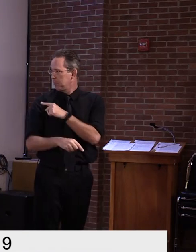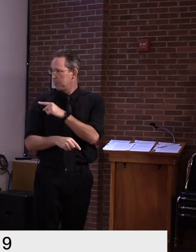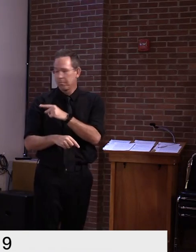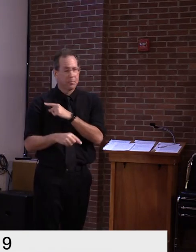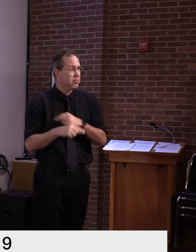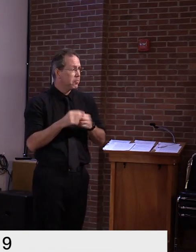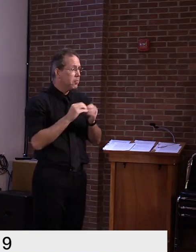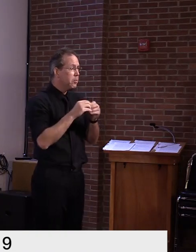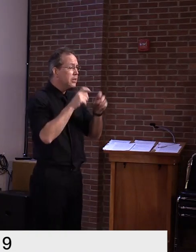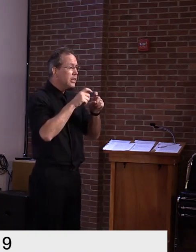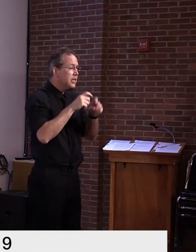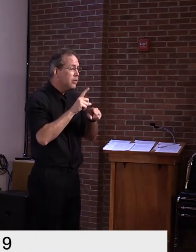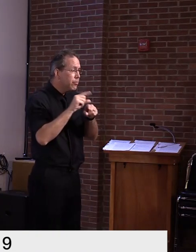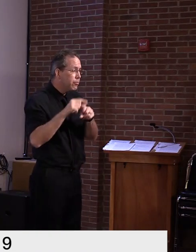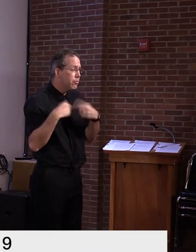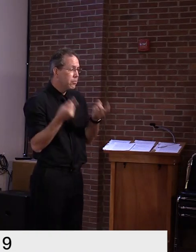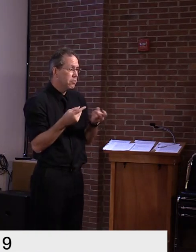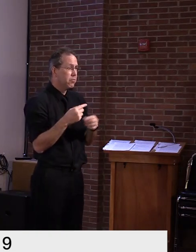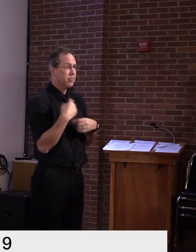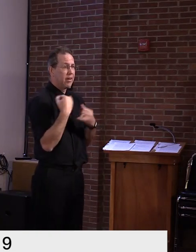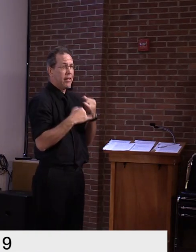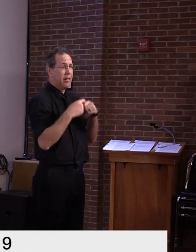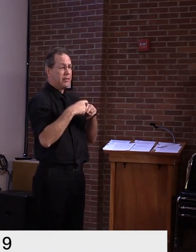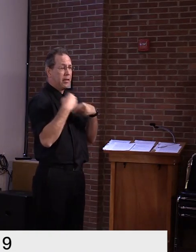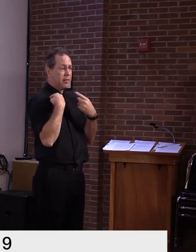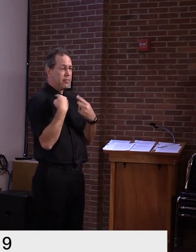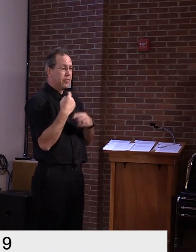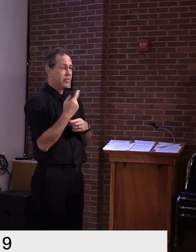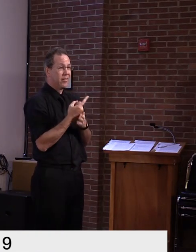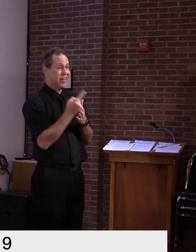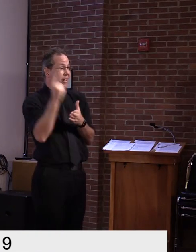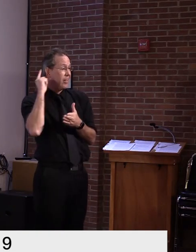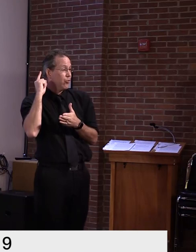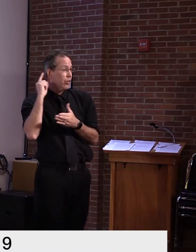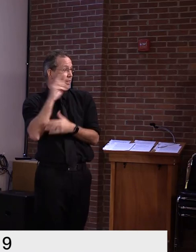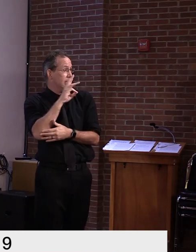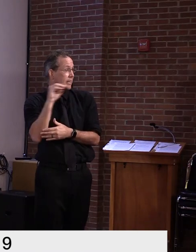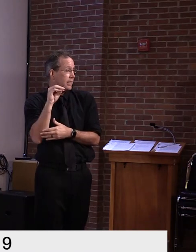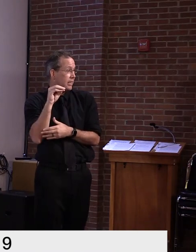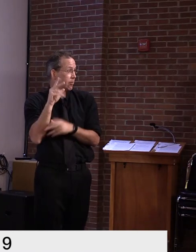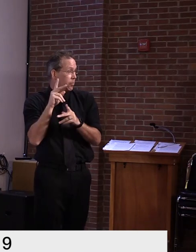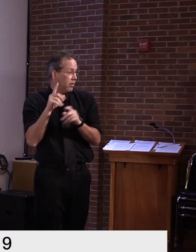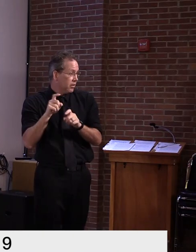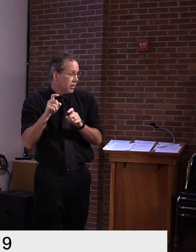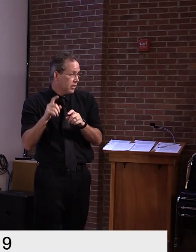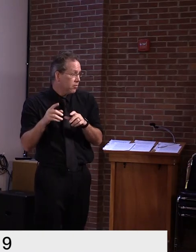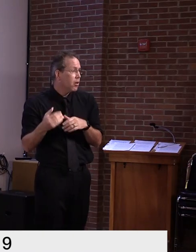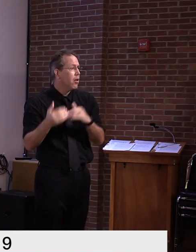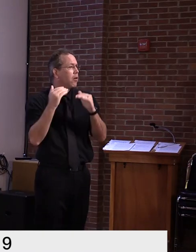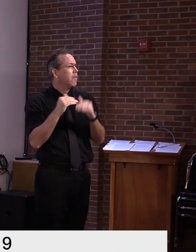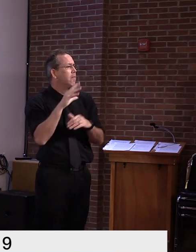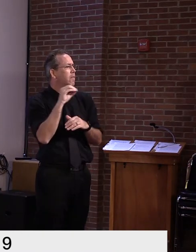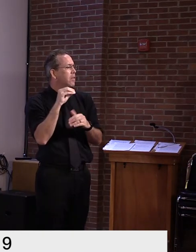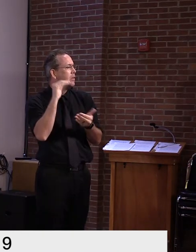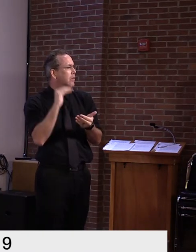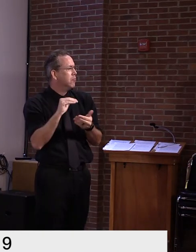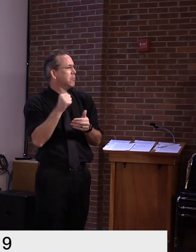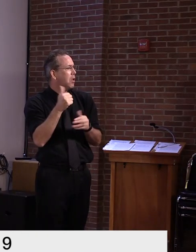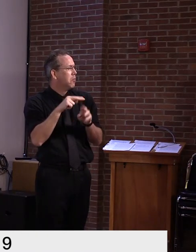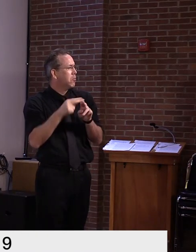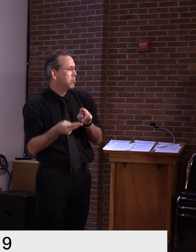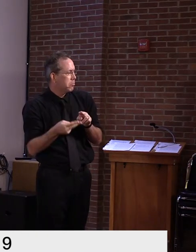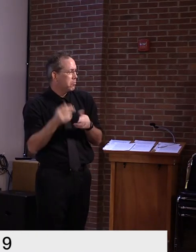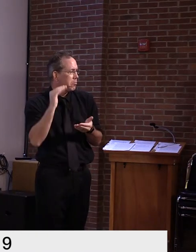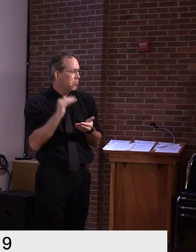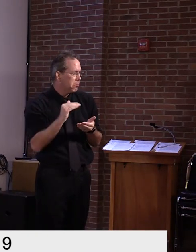down from 60 from the previous week. We continue to maintain the lowest per capita infection rate in the country